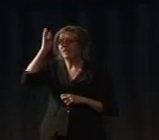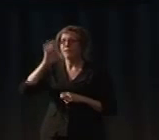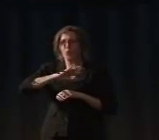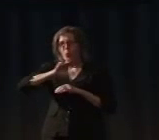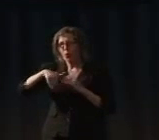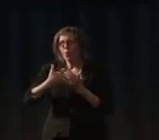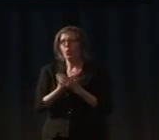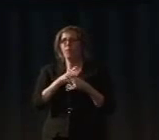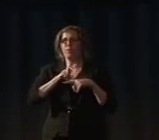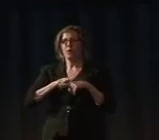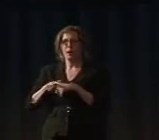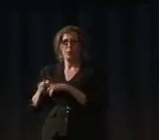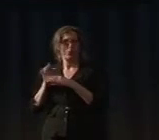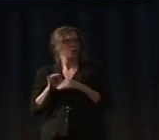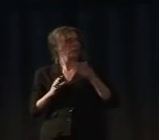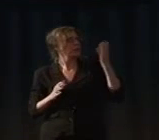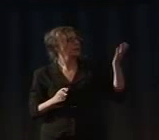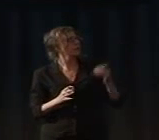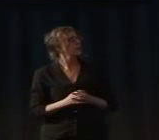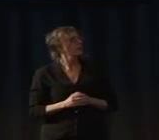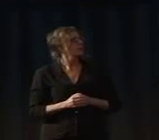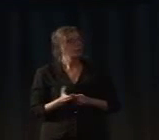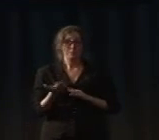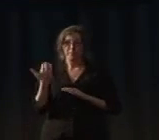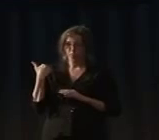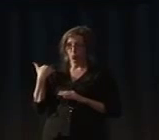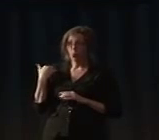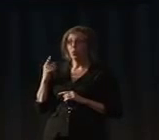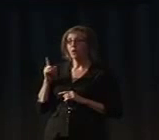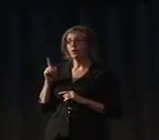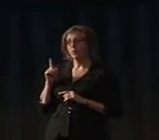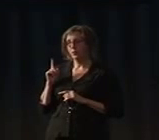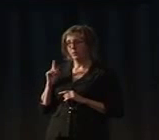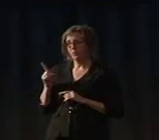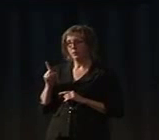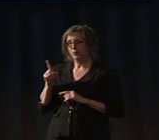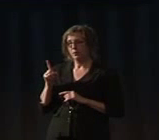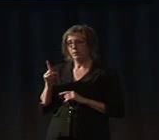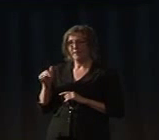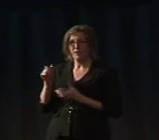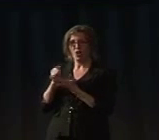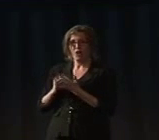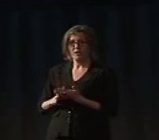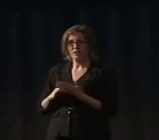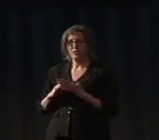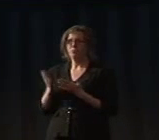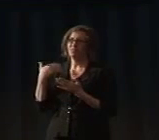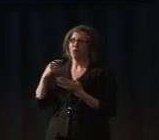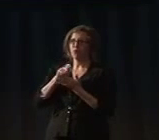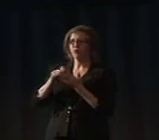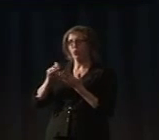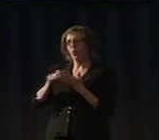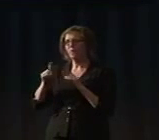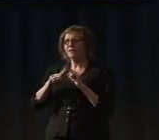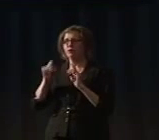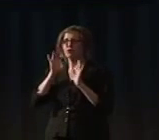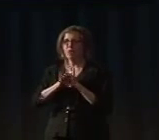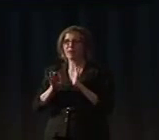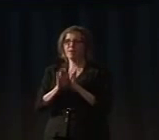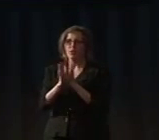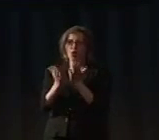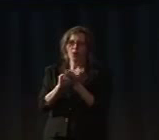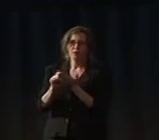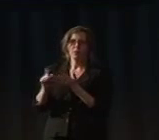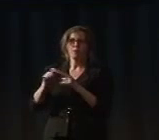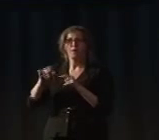vocabulary. Before, he did sort of graphic novels about politics, mainly, which is itself a